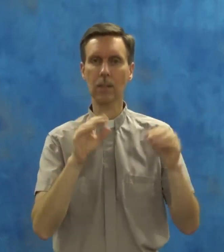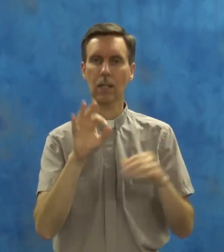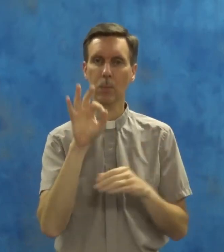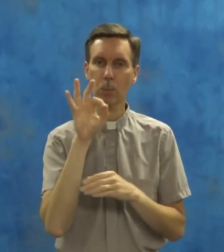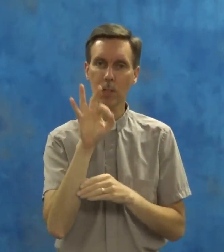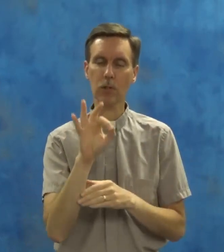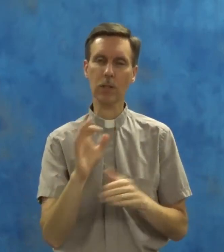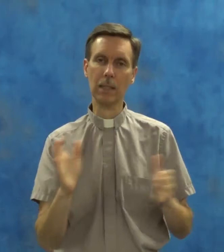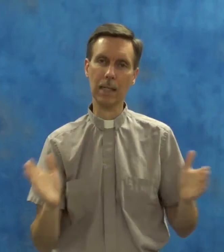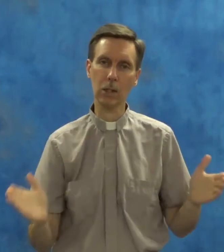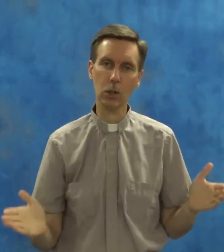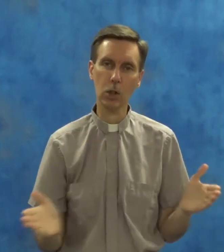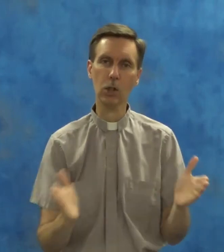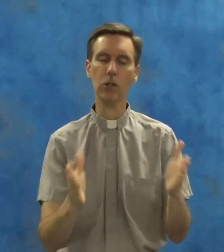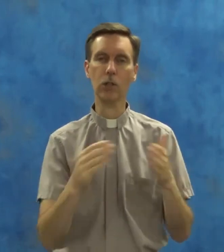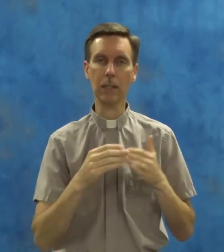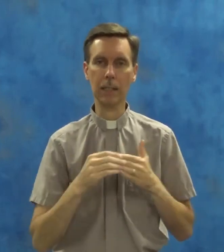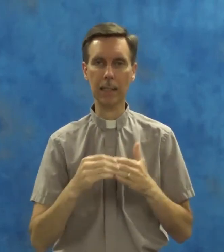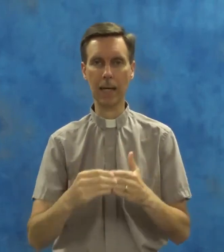and preaching and encouraging and guiding.